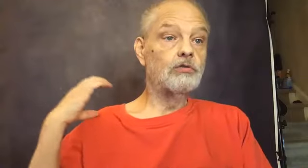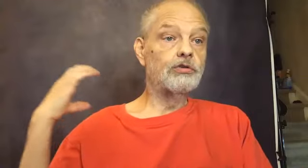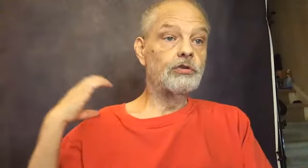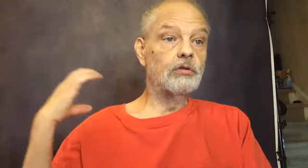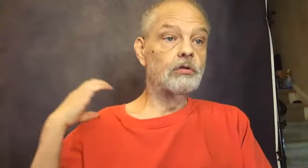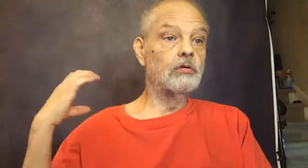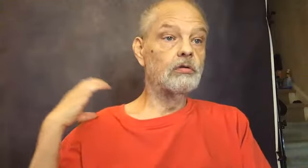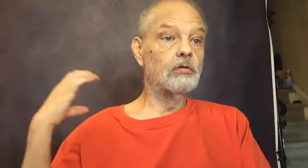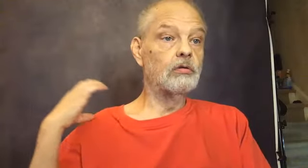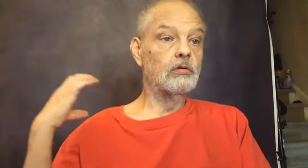Coach.